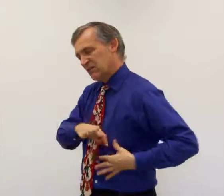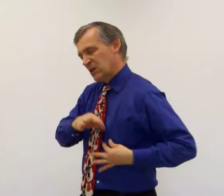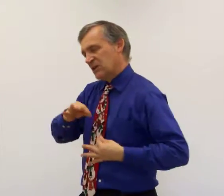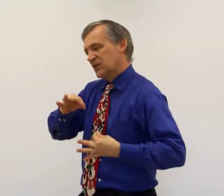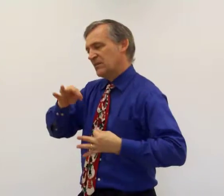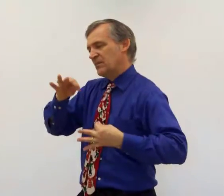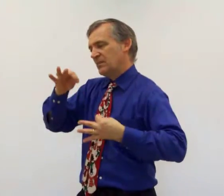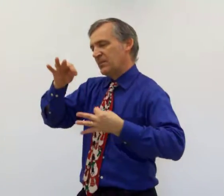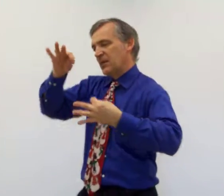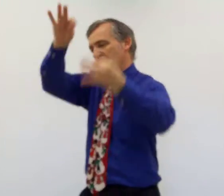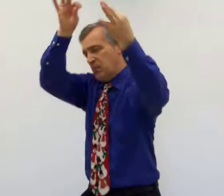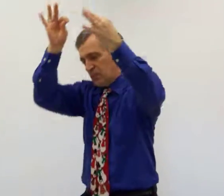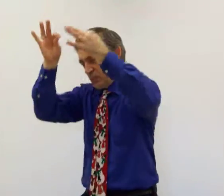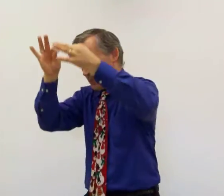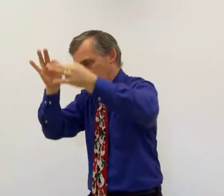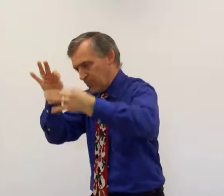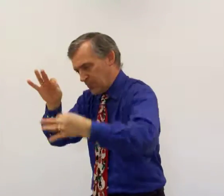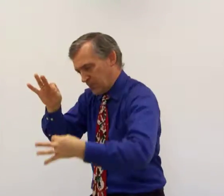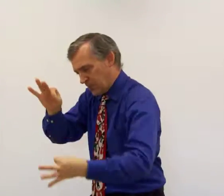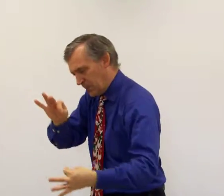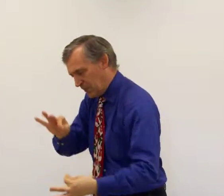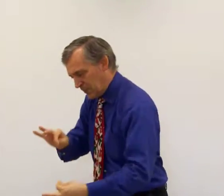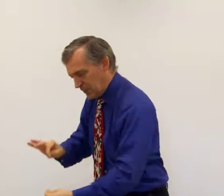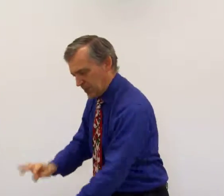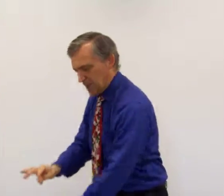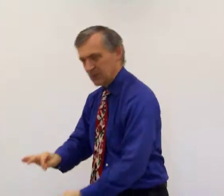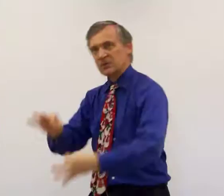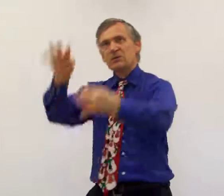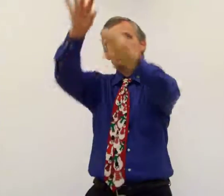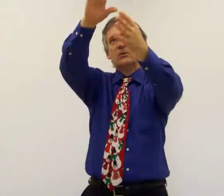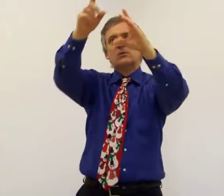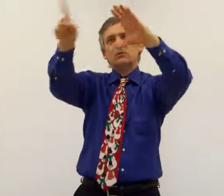In the daffodil meadows, he met the shade of Eurydice,